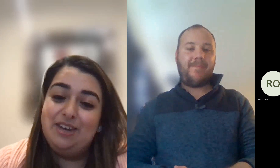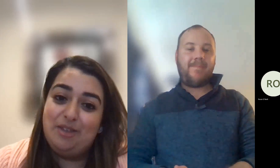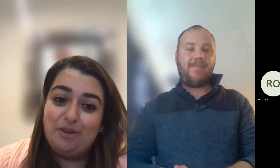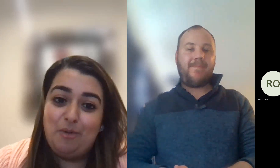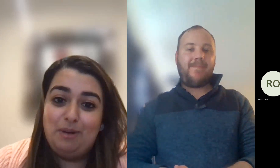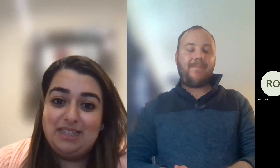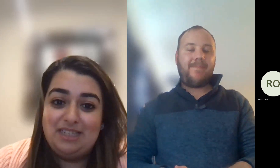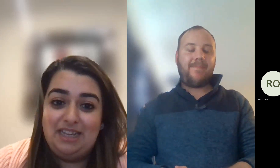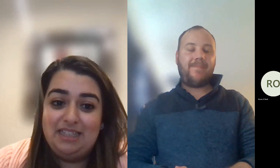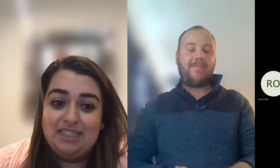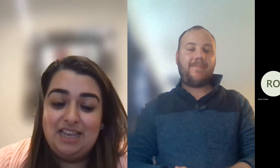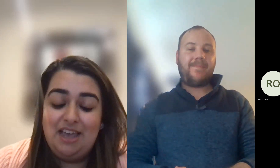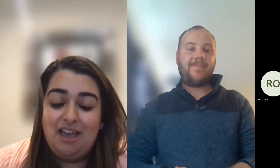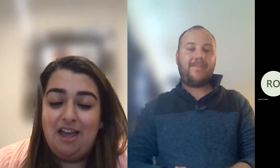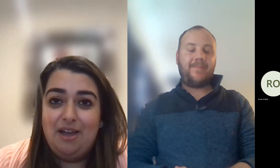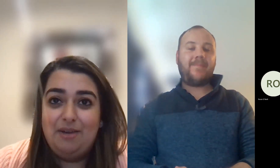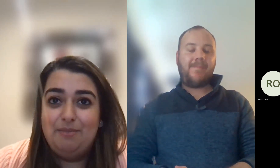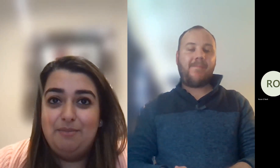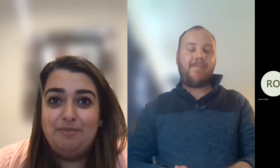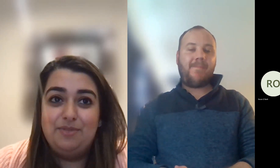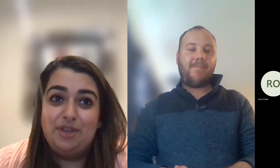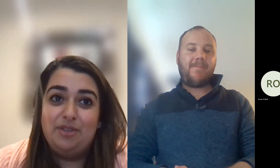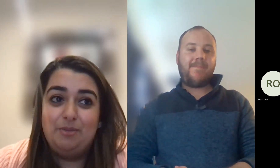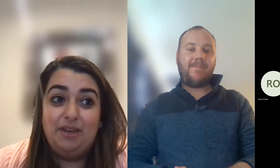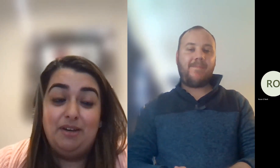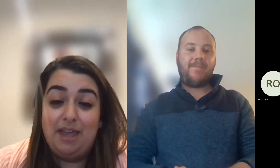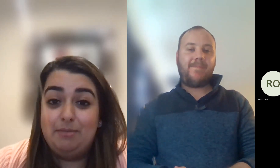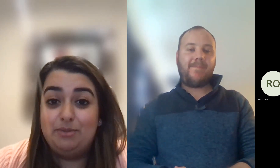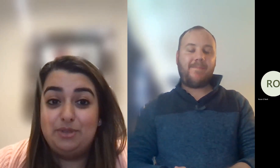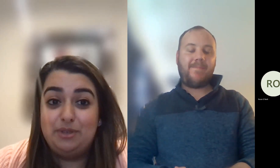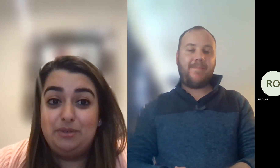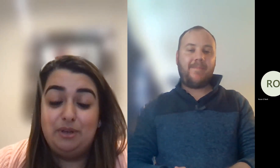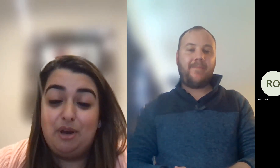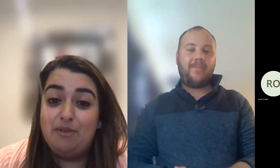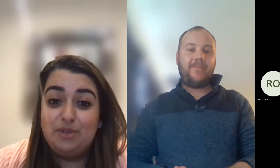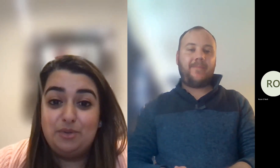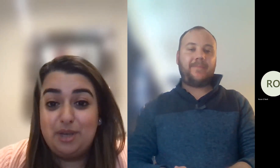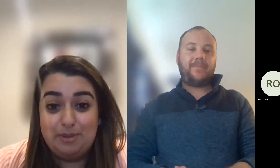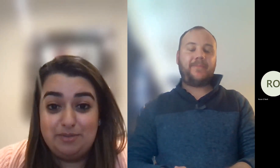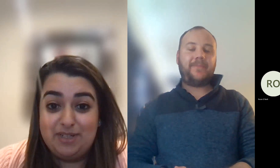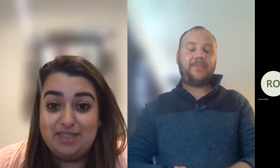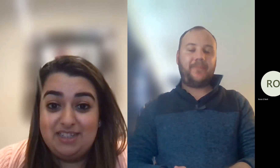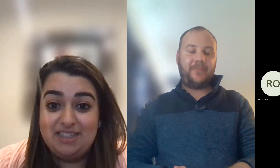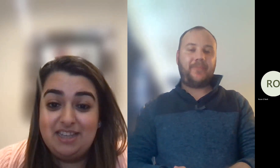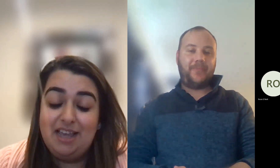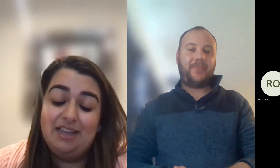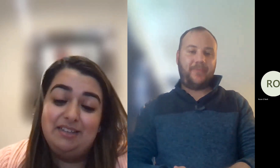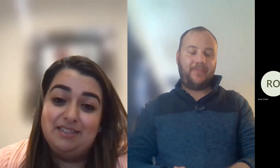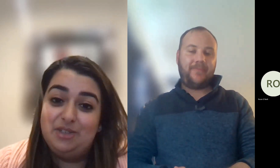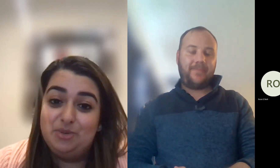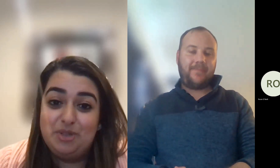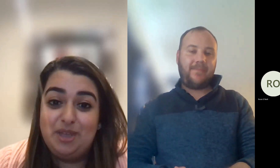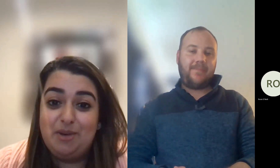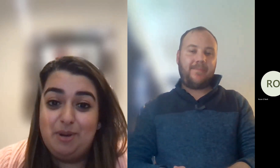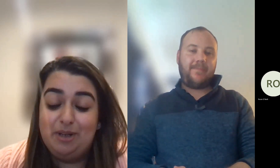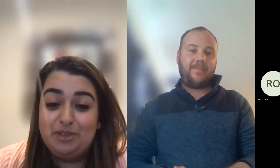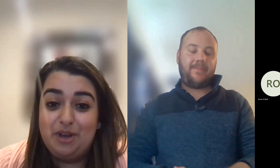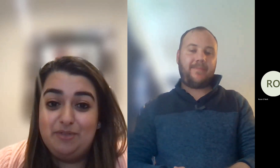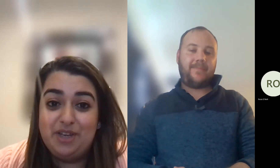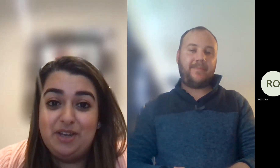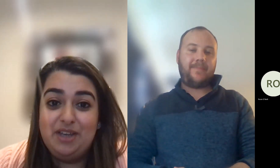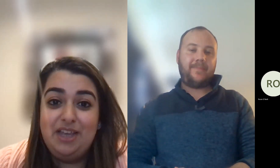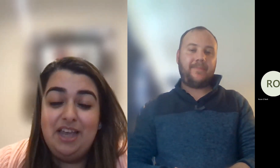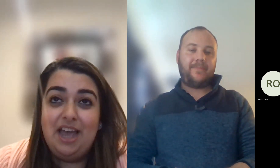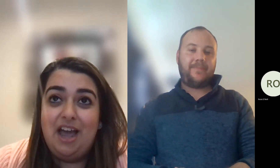dementia care and other complex needs, so that we are able to look after all types of residents and ensure that they are well